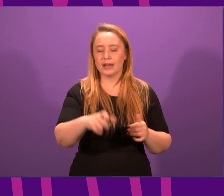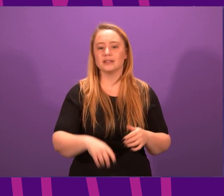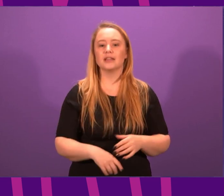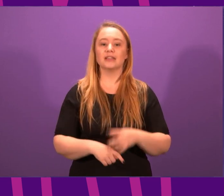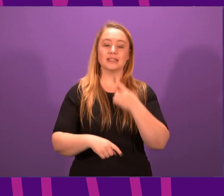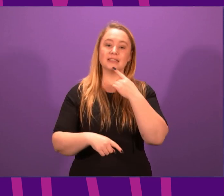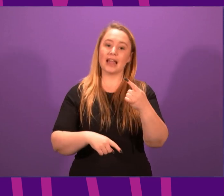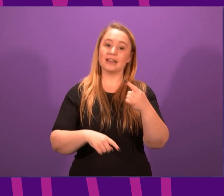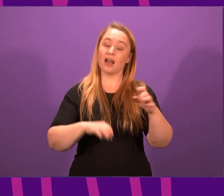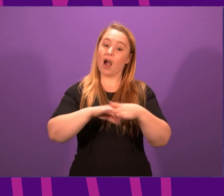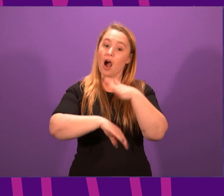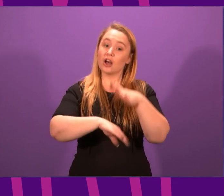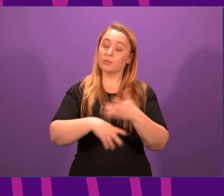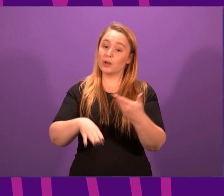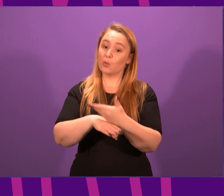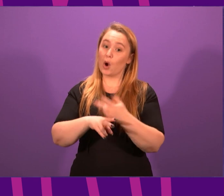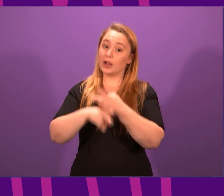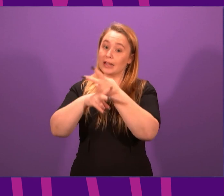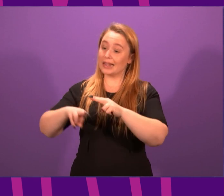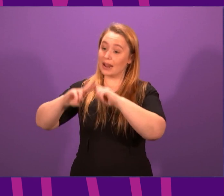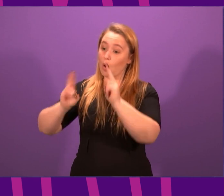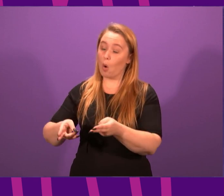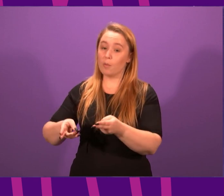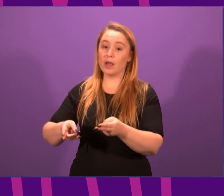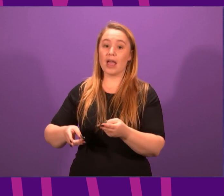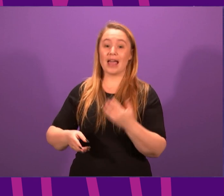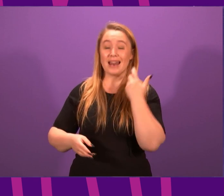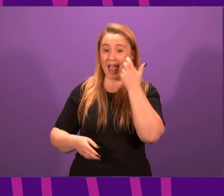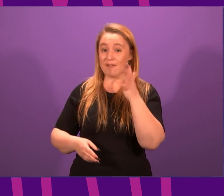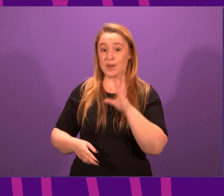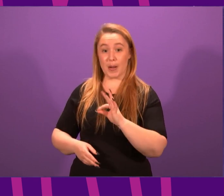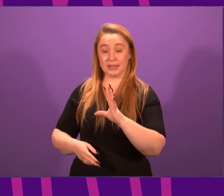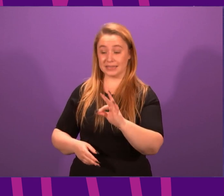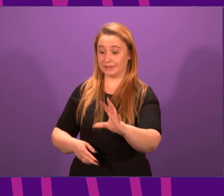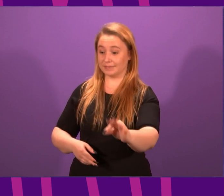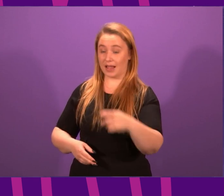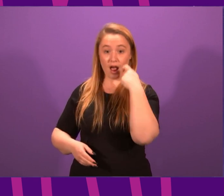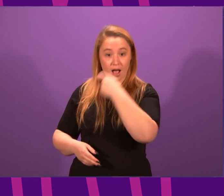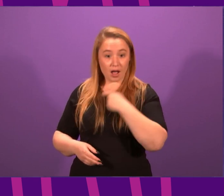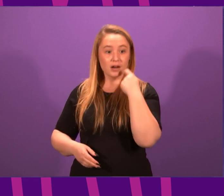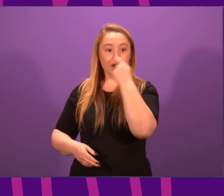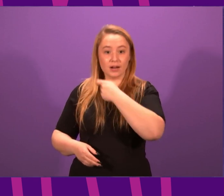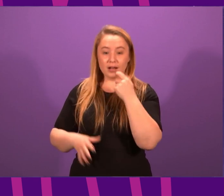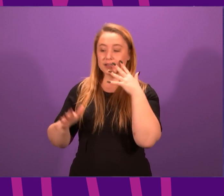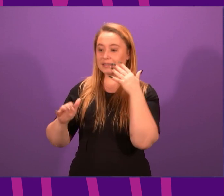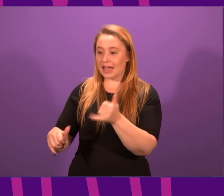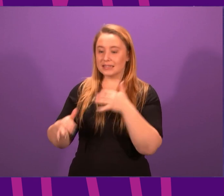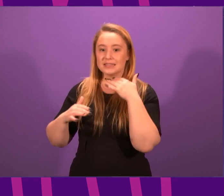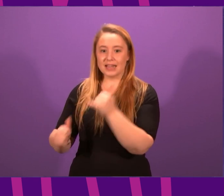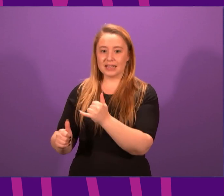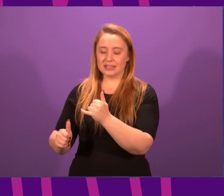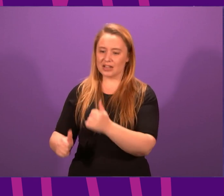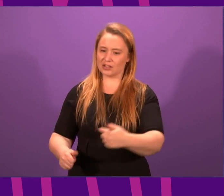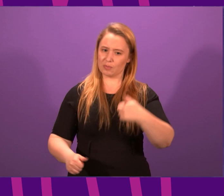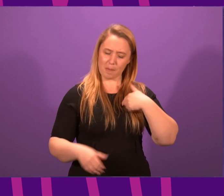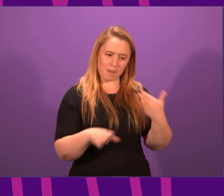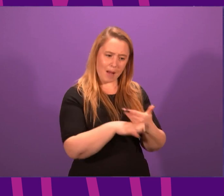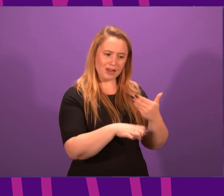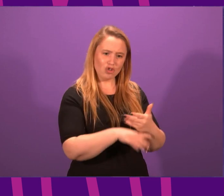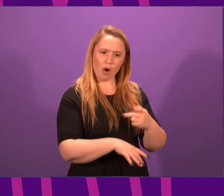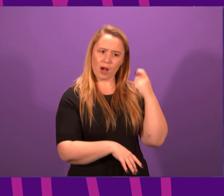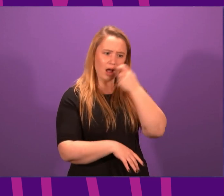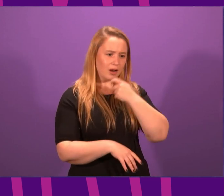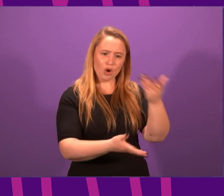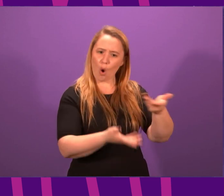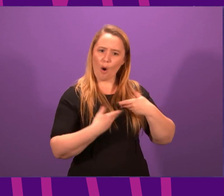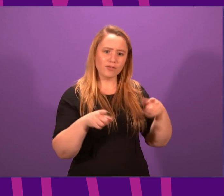husband worked in a nearby care home and was tested every Monday morning. And she simply couldn't understand why the people she cared for were not